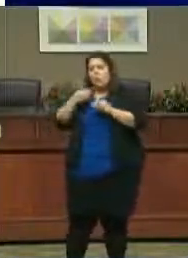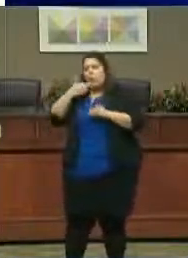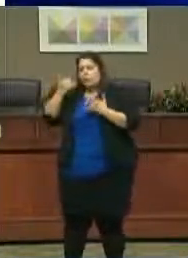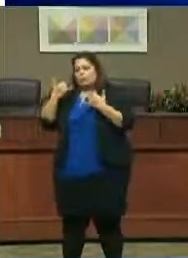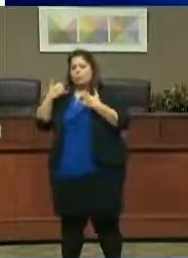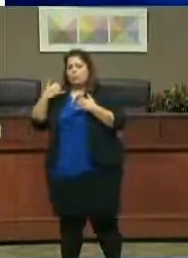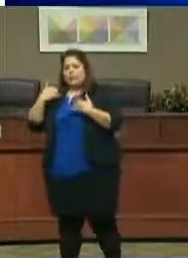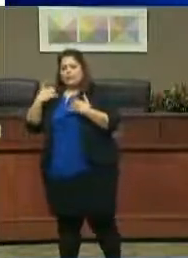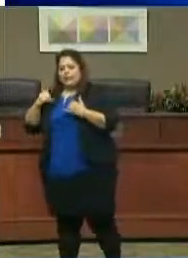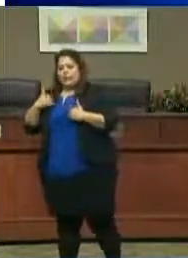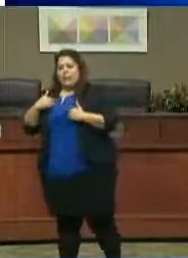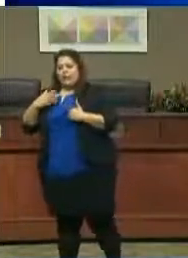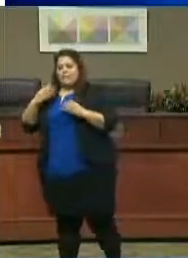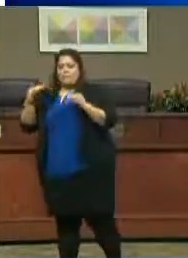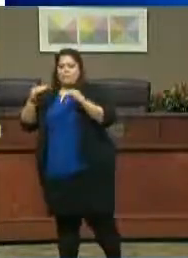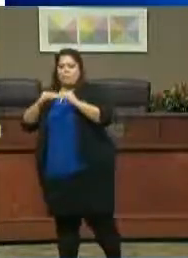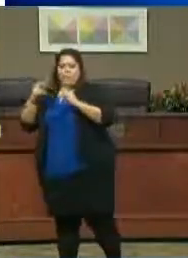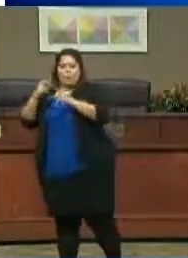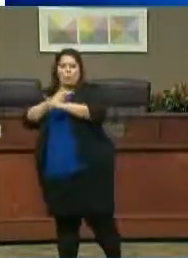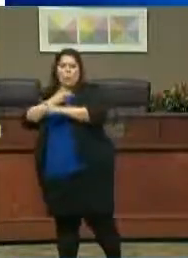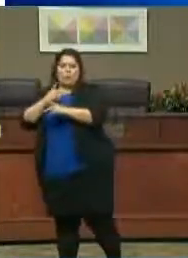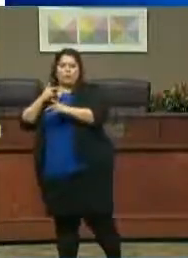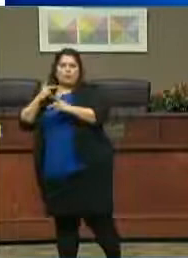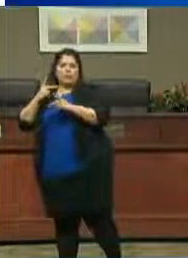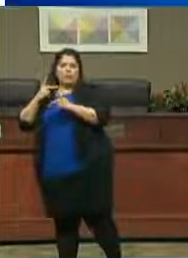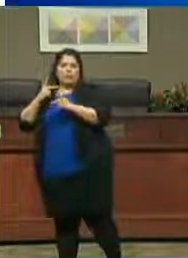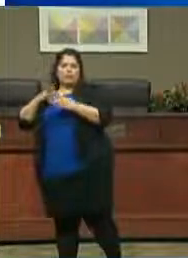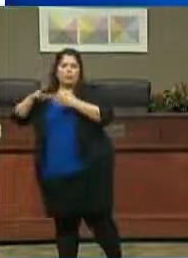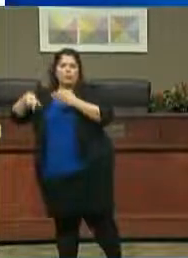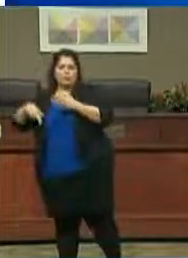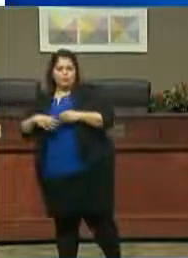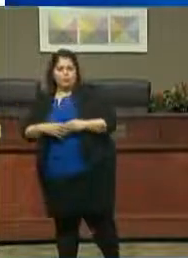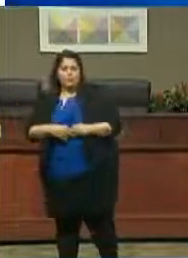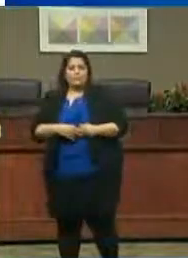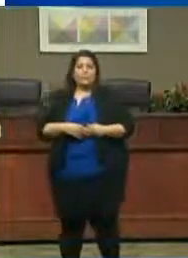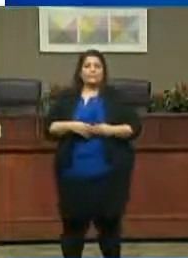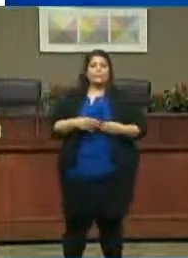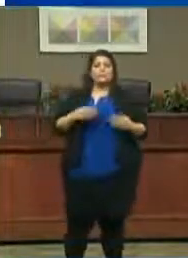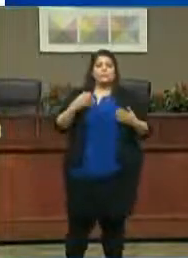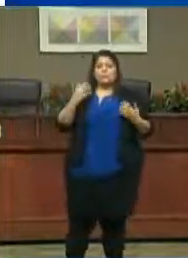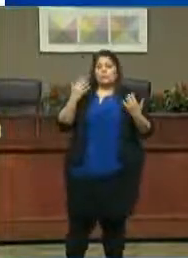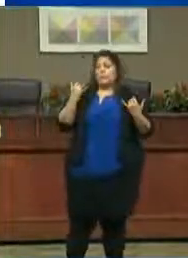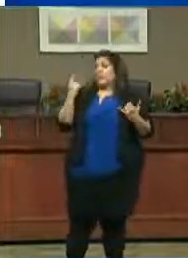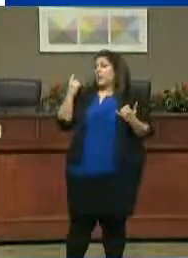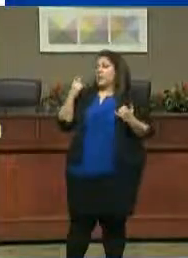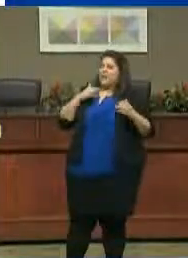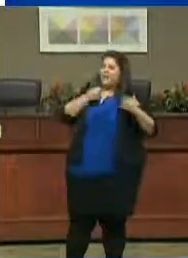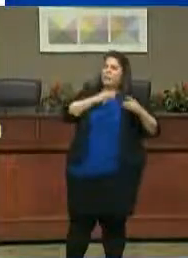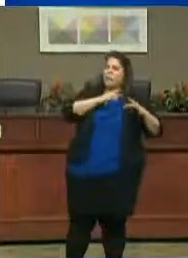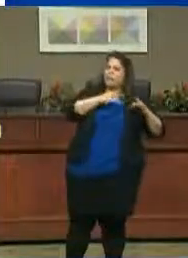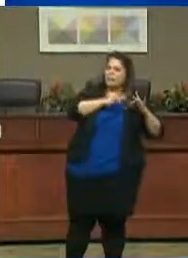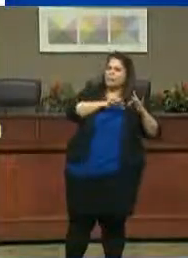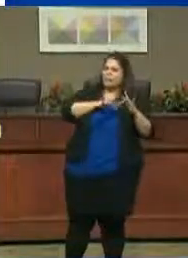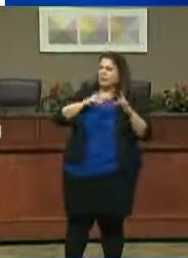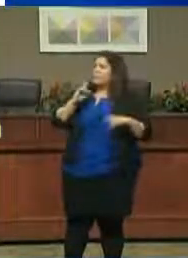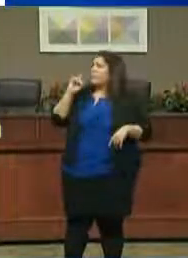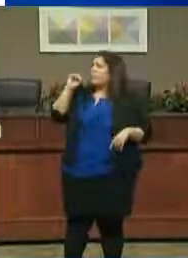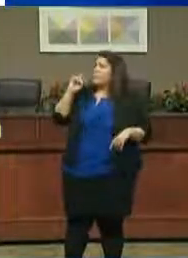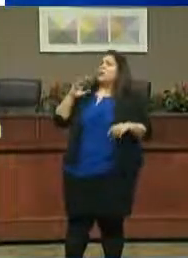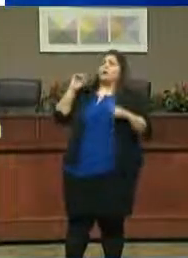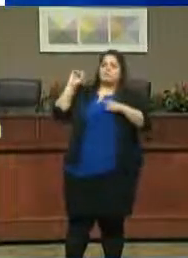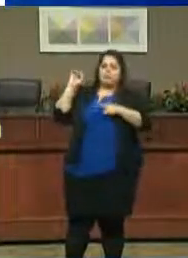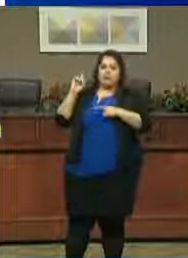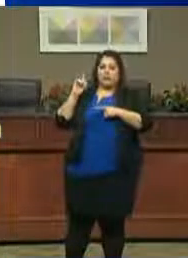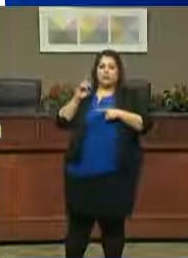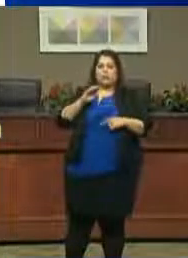Another interesting part of our data, I'm going to skip some in the order, is this one. This is the rate, a rate